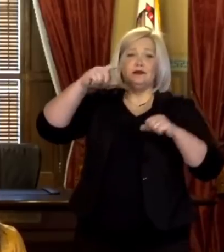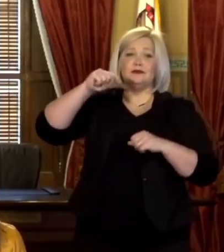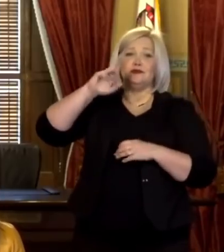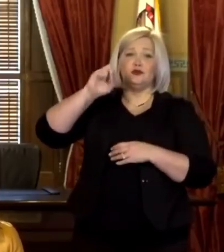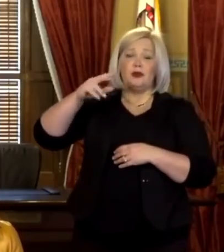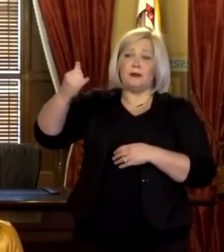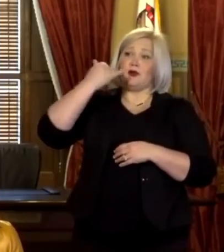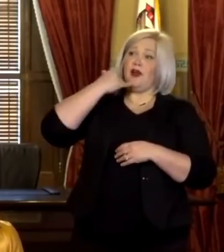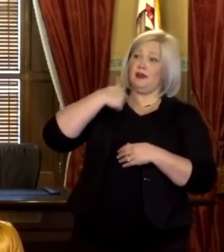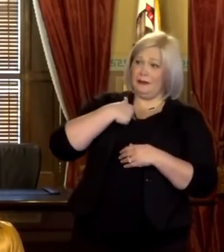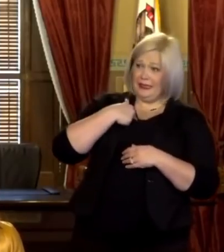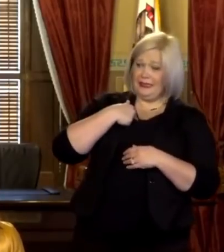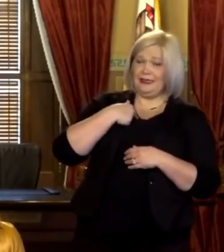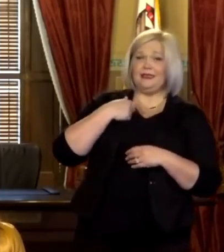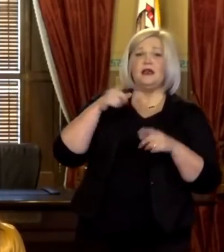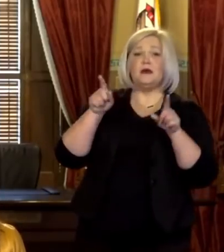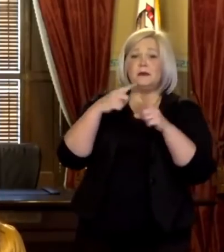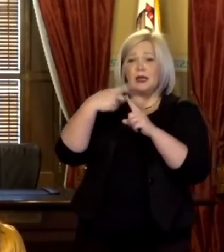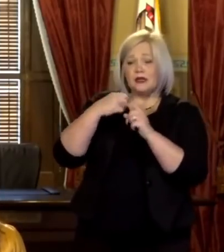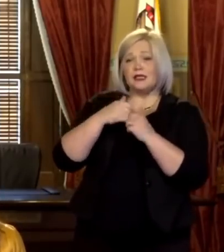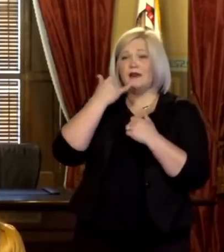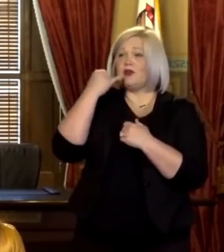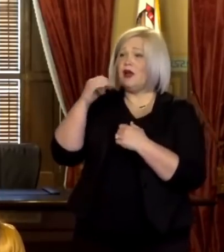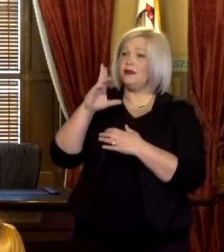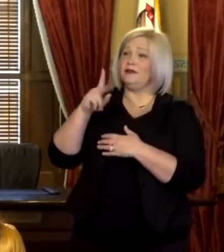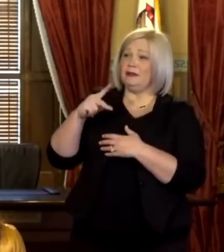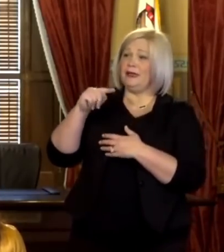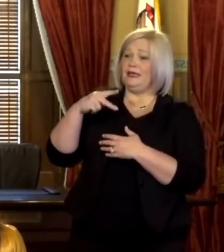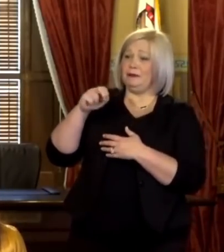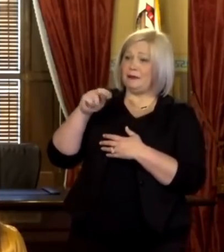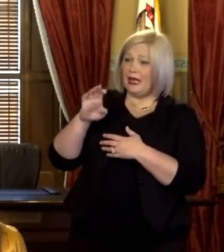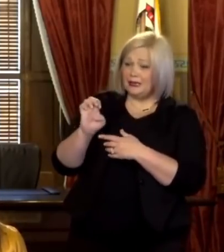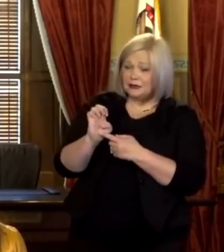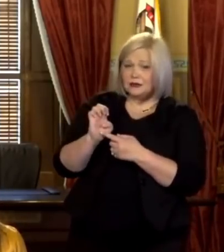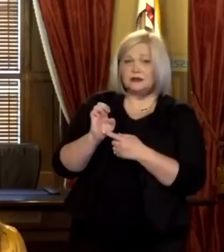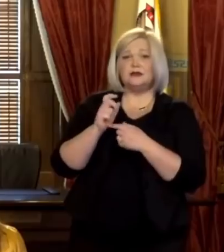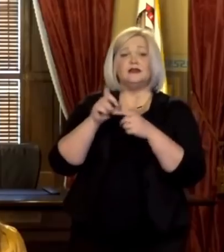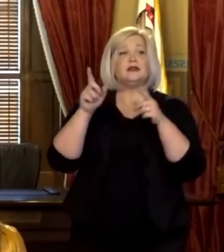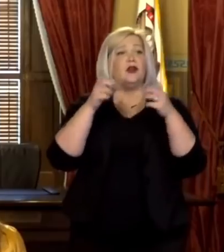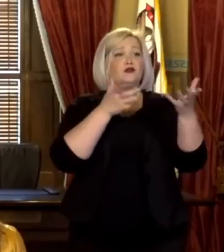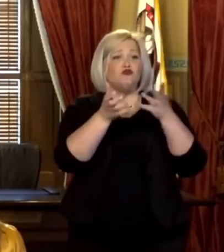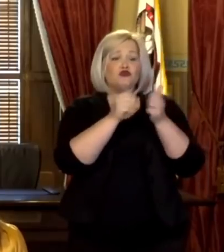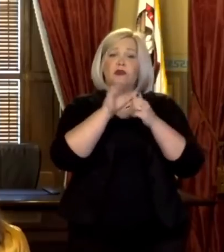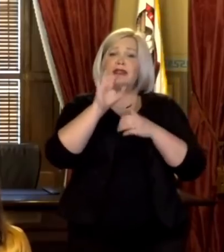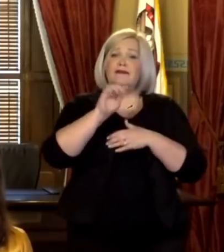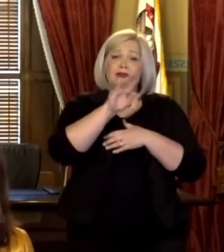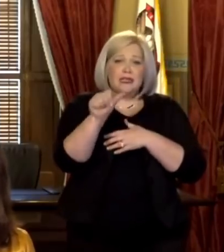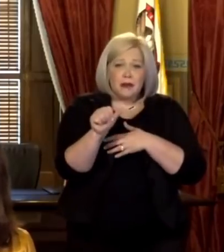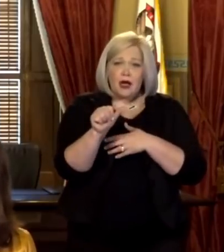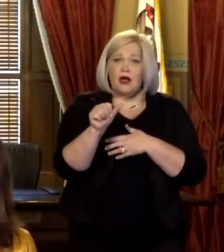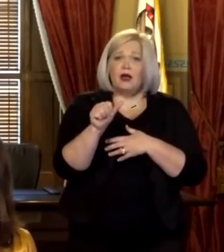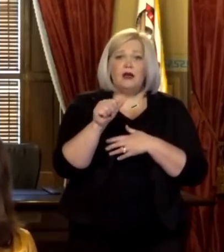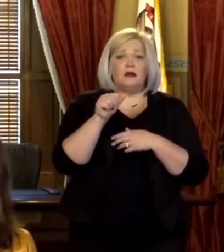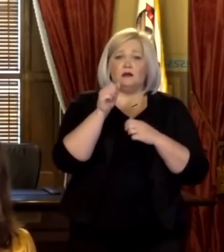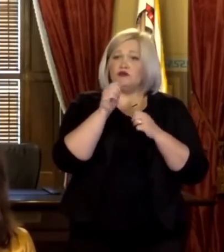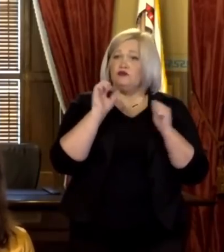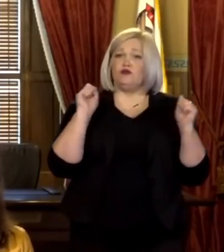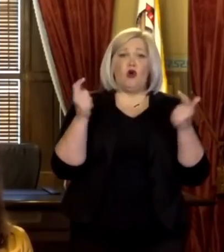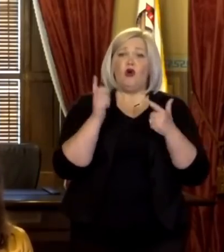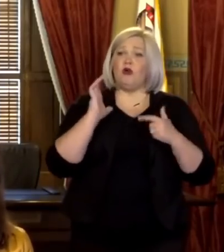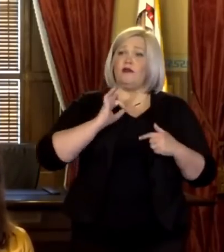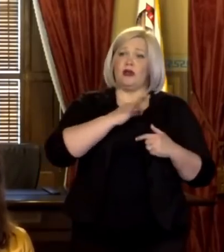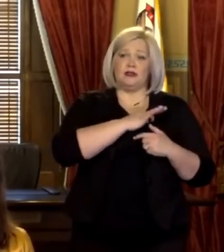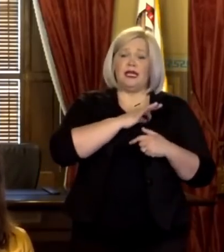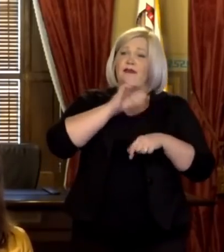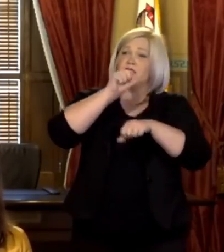I've got regular conversations with the FEMA administrator. My team's been working incredibly well with all of our